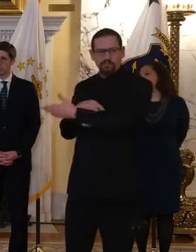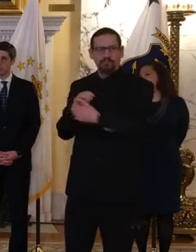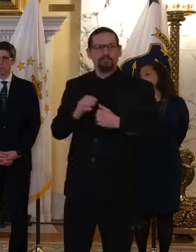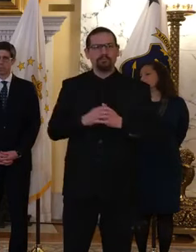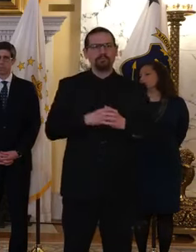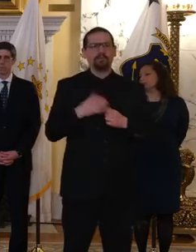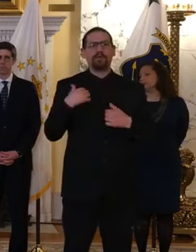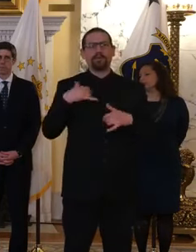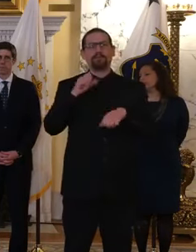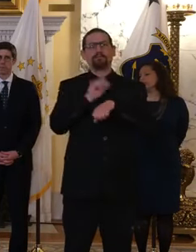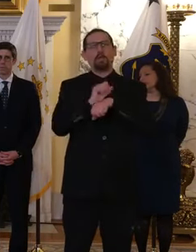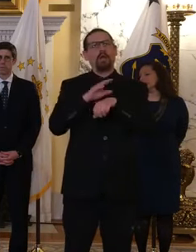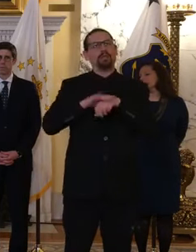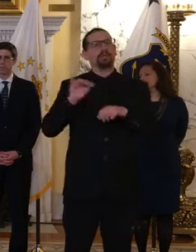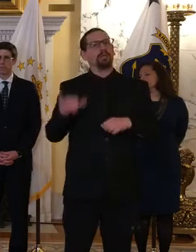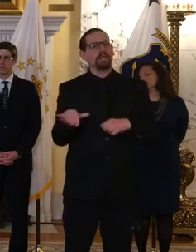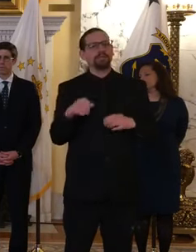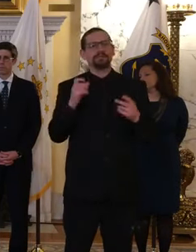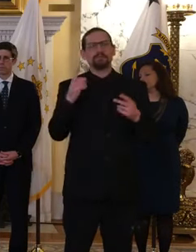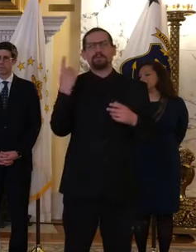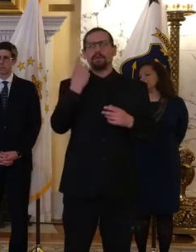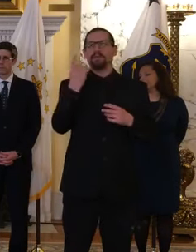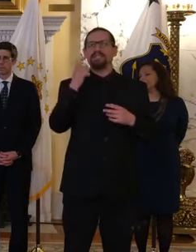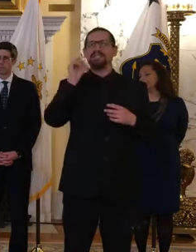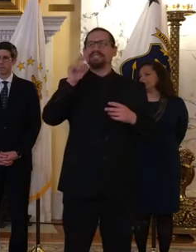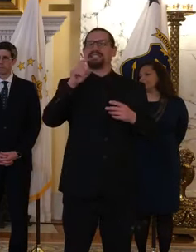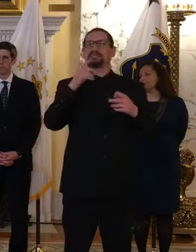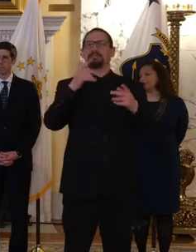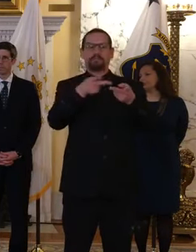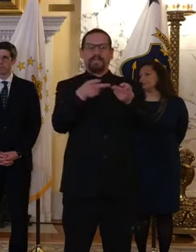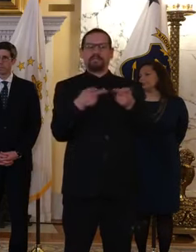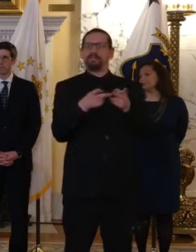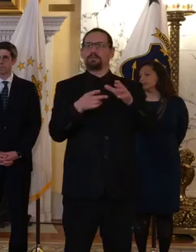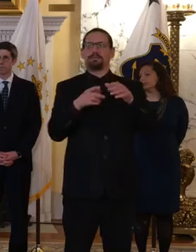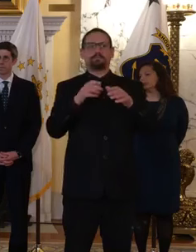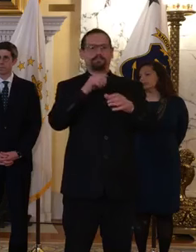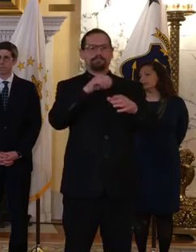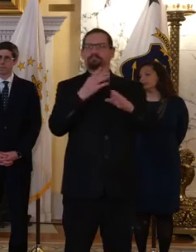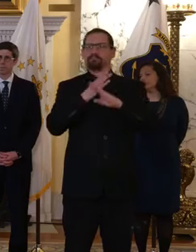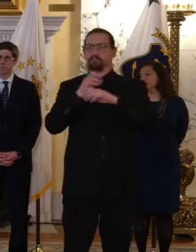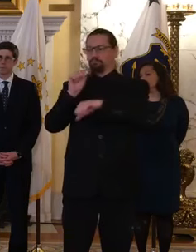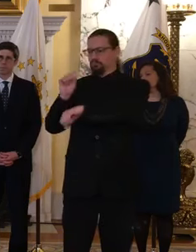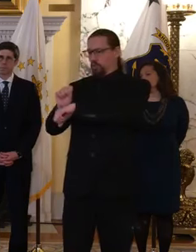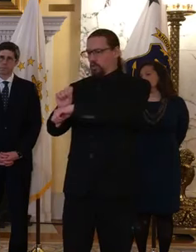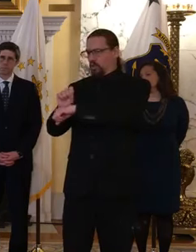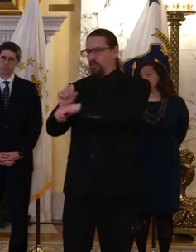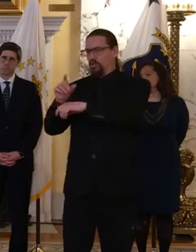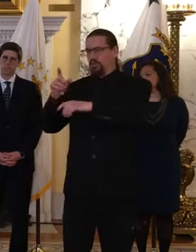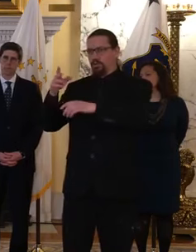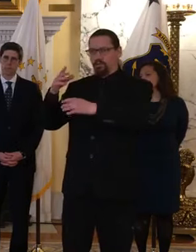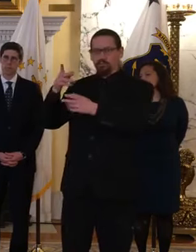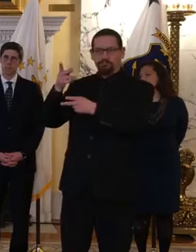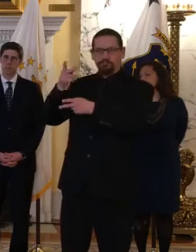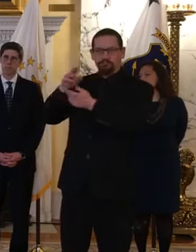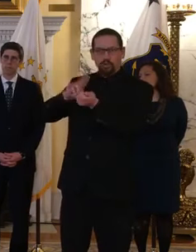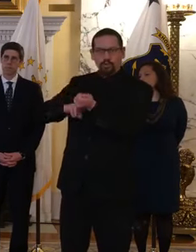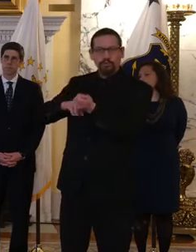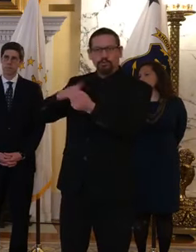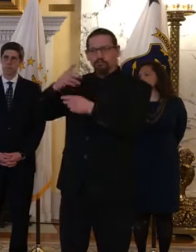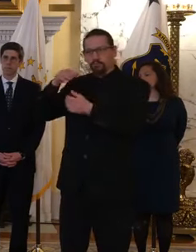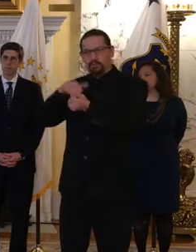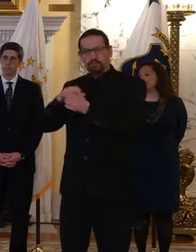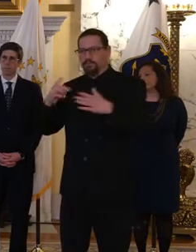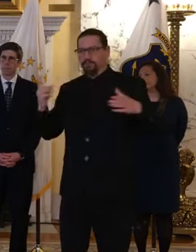they can continue to work. We want to support people who can do it by still living at home